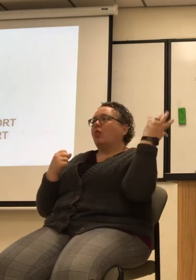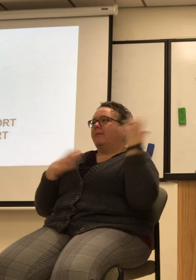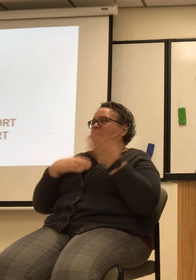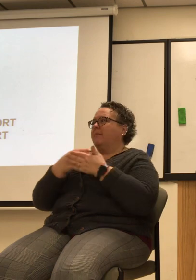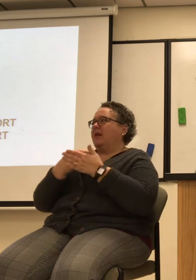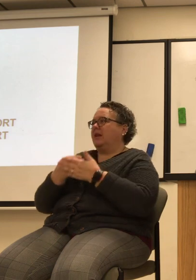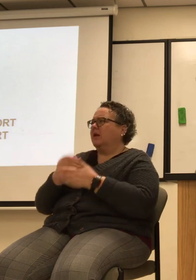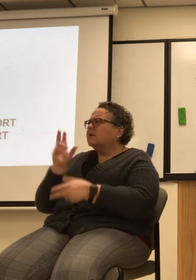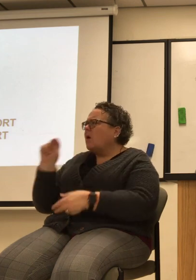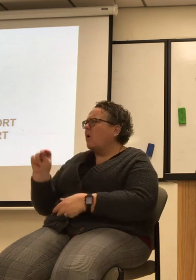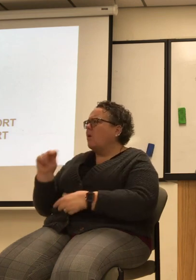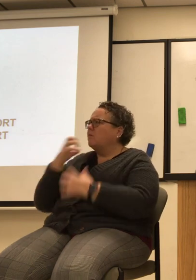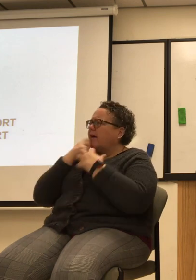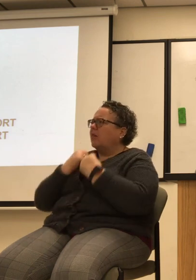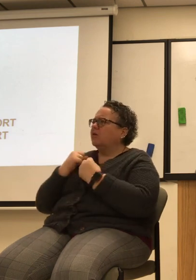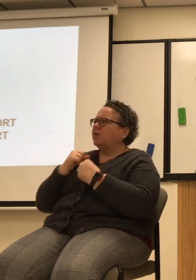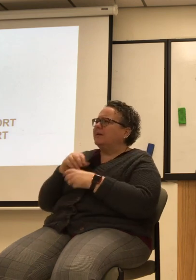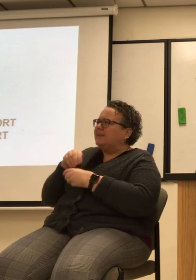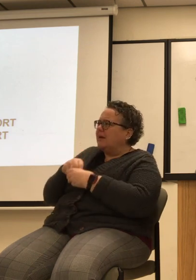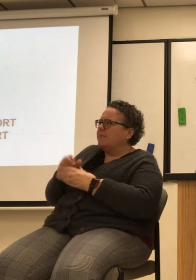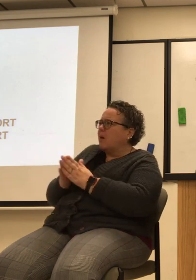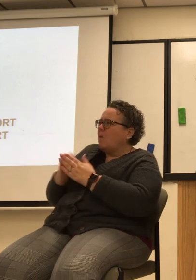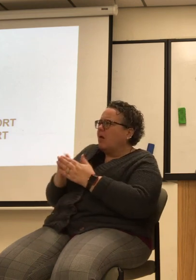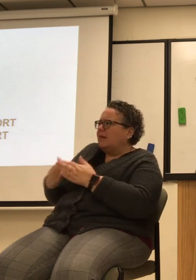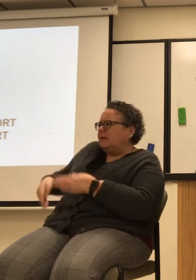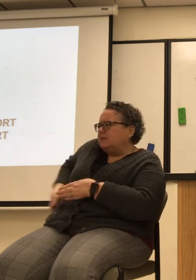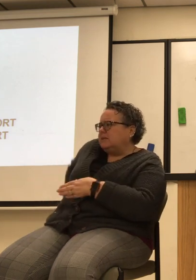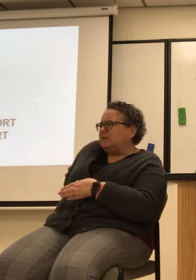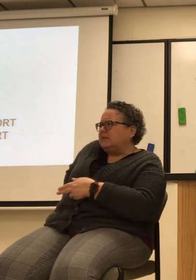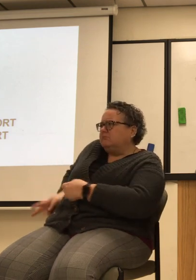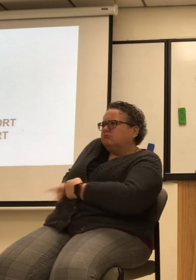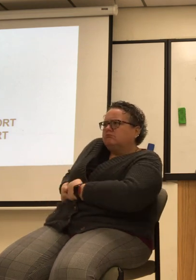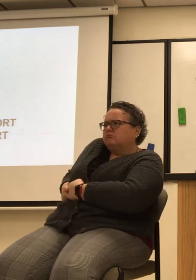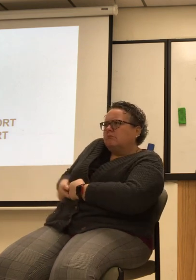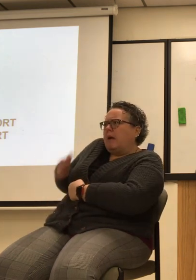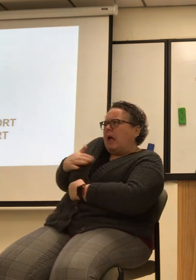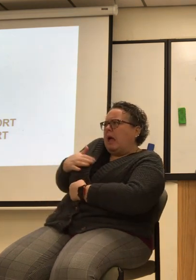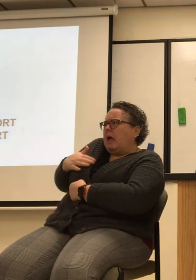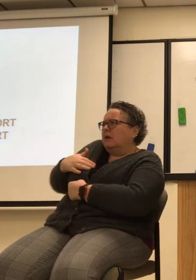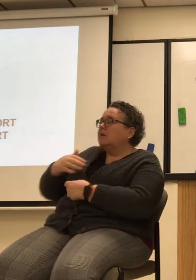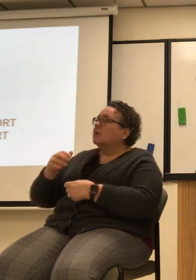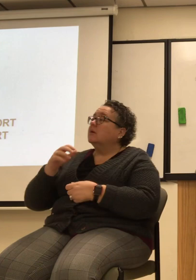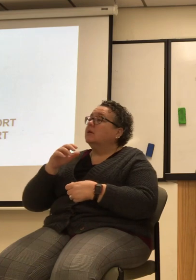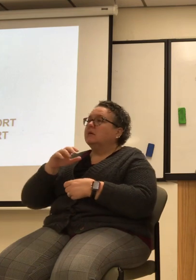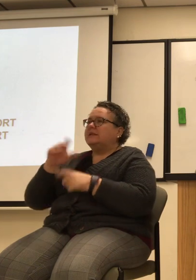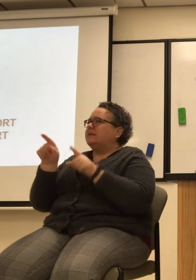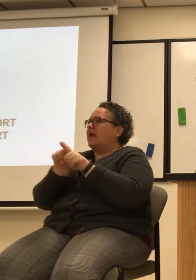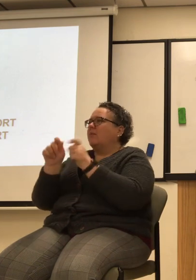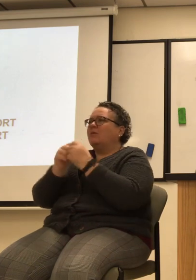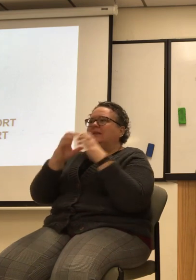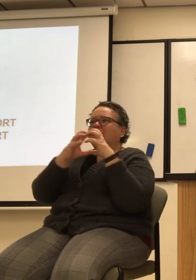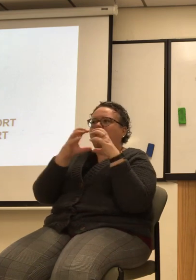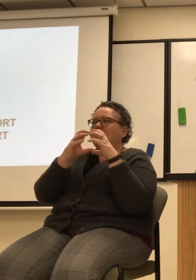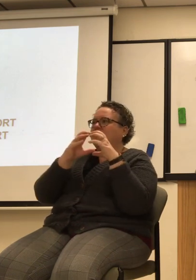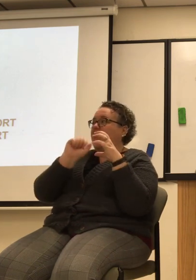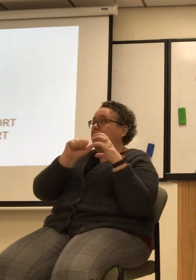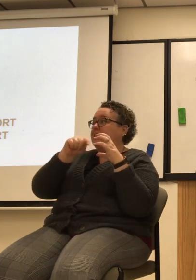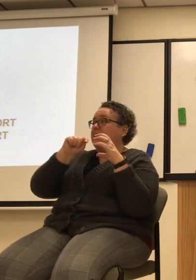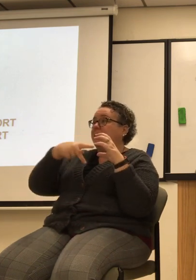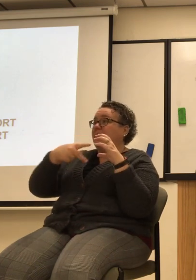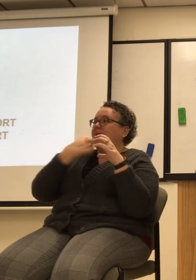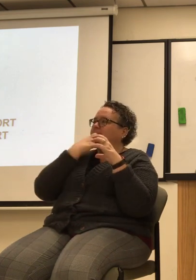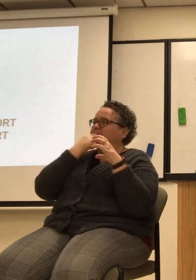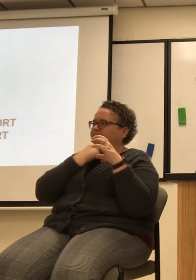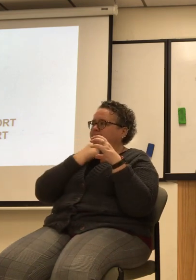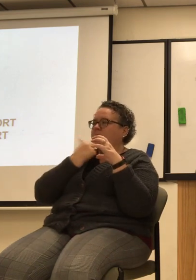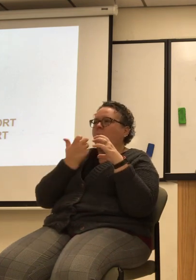have it. Cells are the same way. If they don't want to spend their ATP, they're not going to. Okay? So these